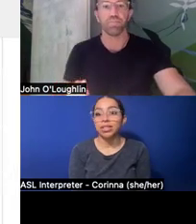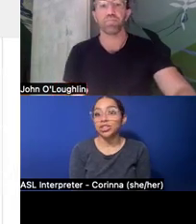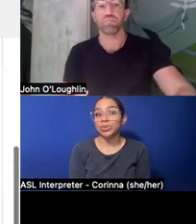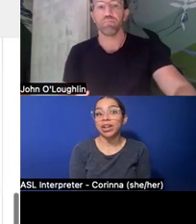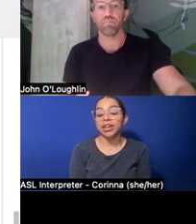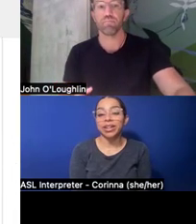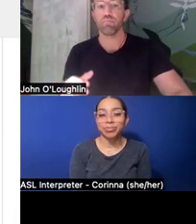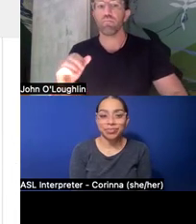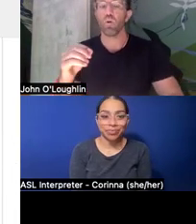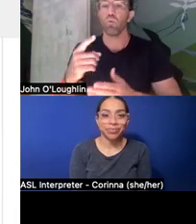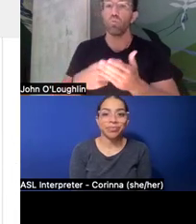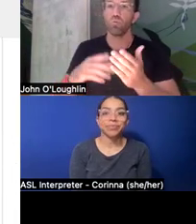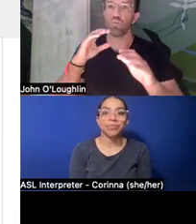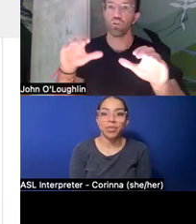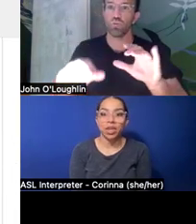This is due Saturday.